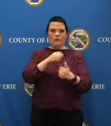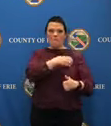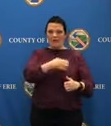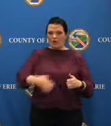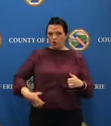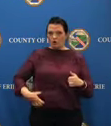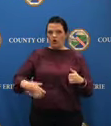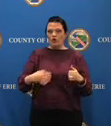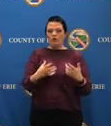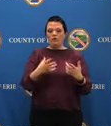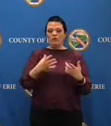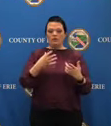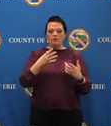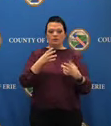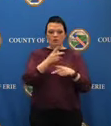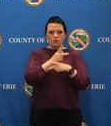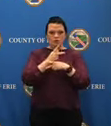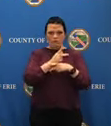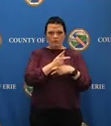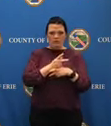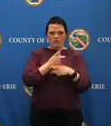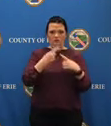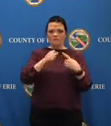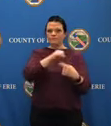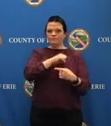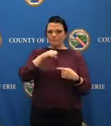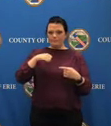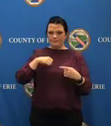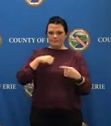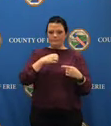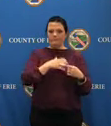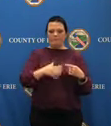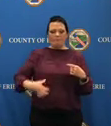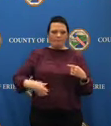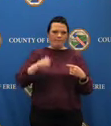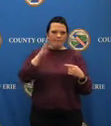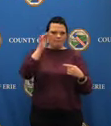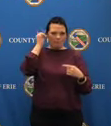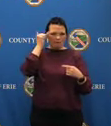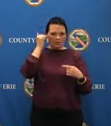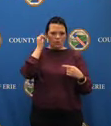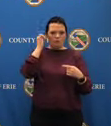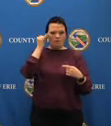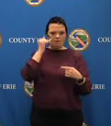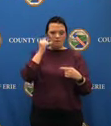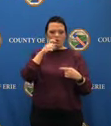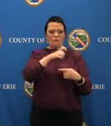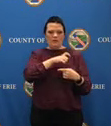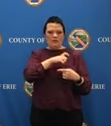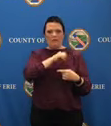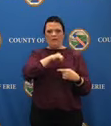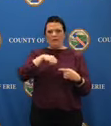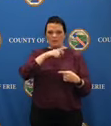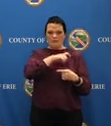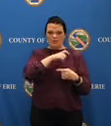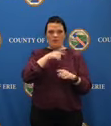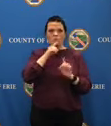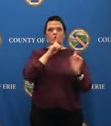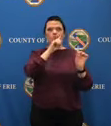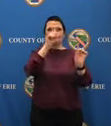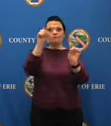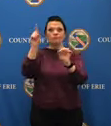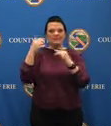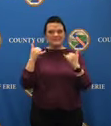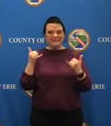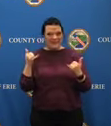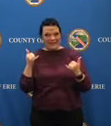as Supervisor Culper from Amherst, so Mayor Brown from Buffalo, and Buffalo PD and Amherst PD were going out today, is my